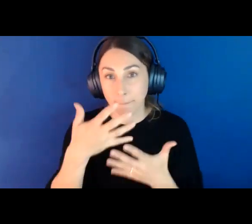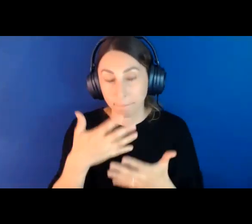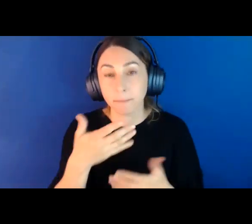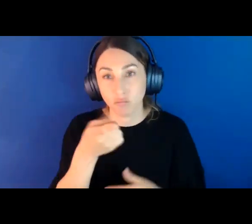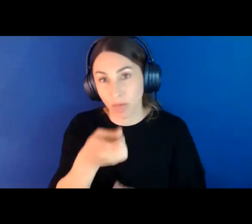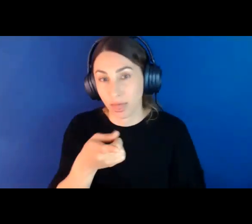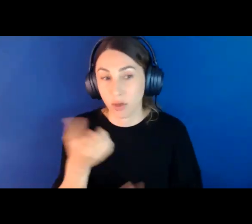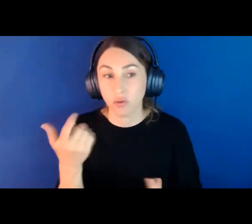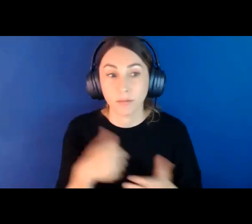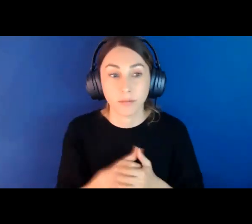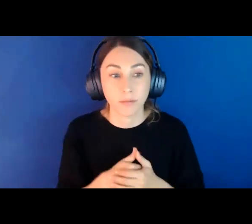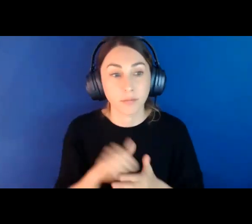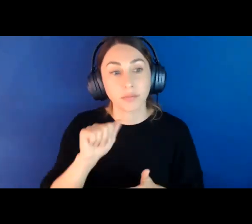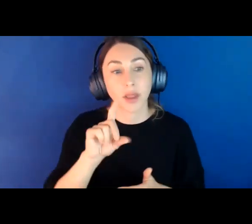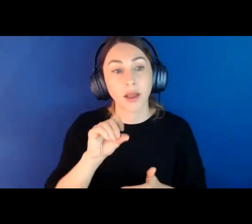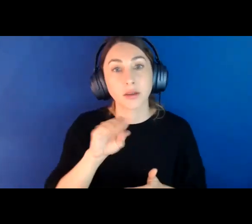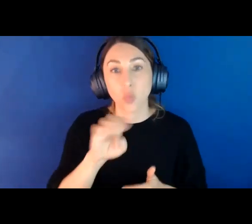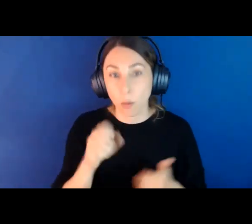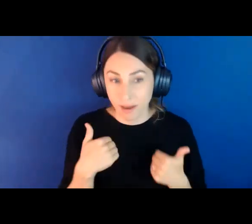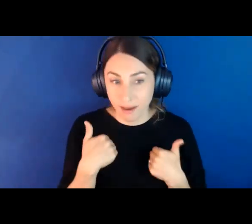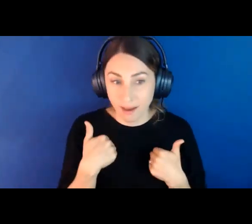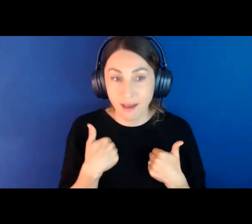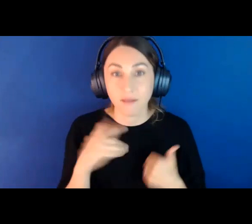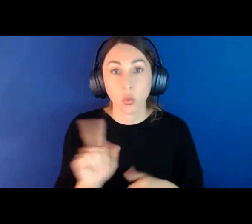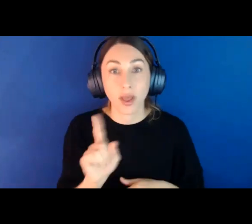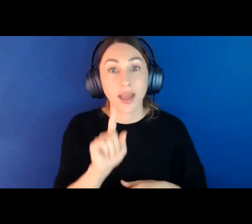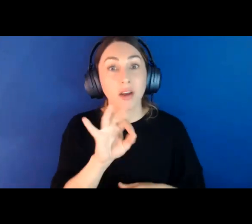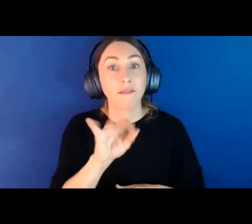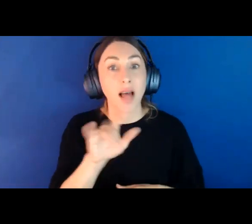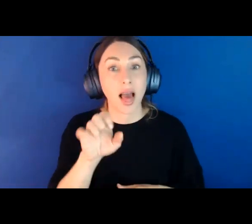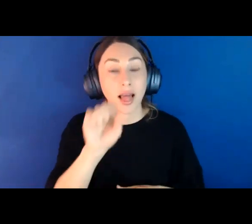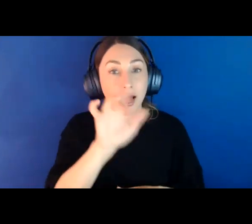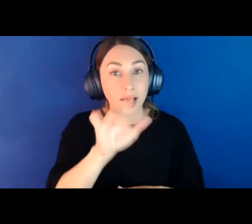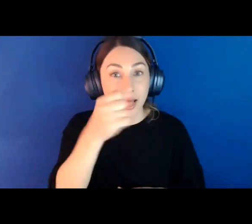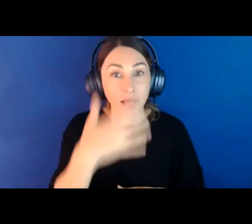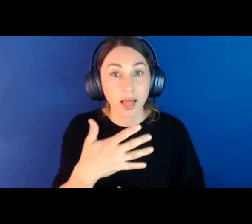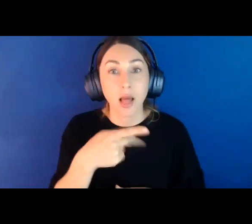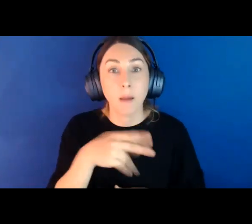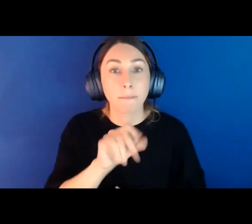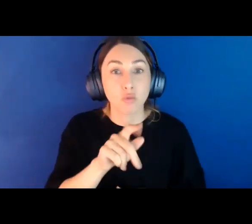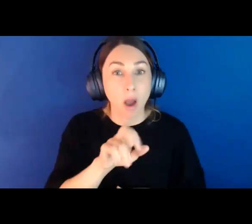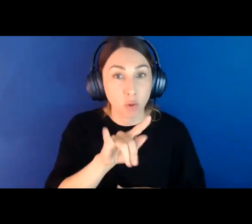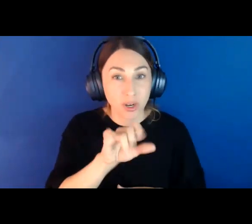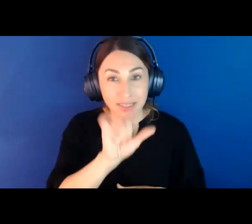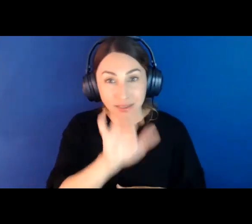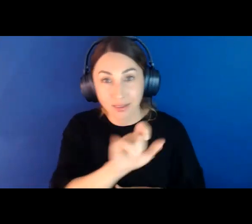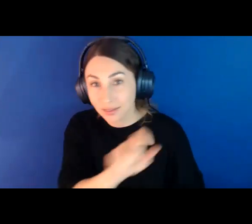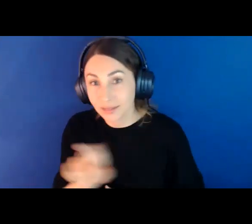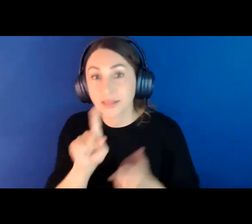in Adobe Acrobat. You go to File, you go to Properties, and then you go to Description.